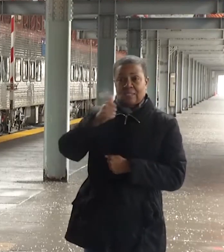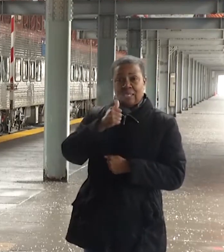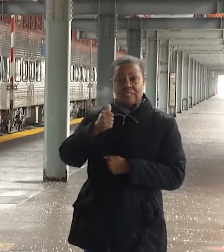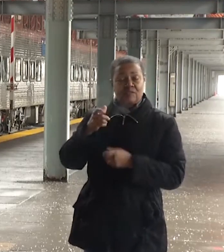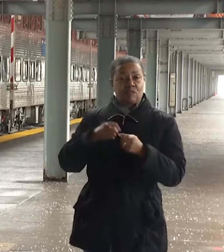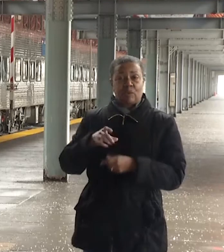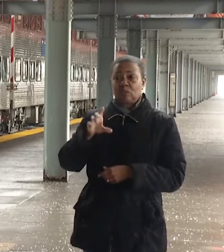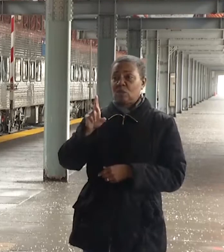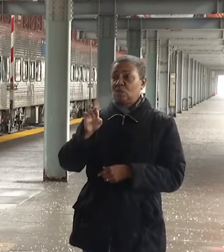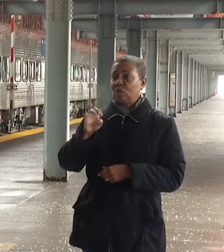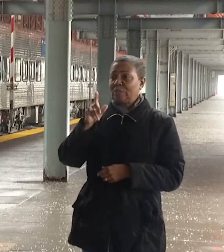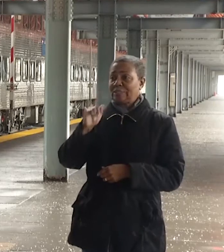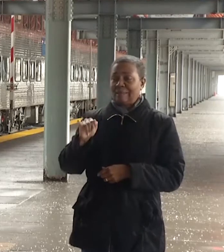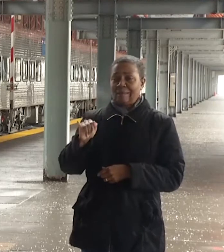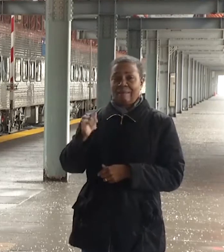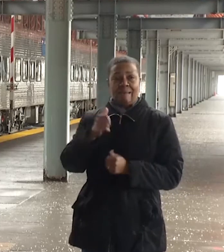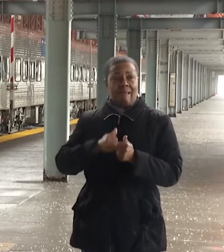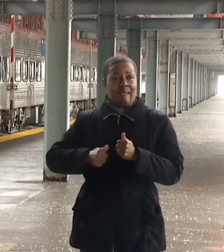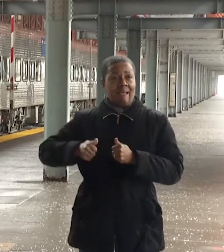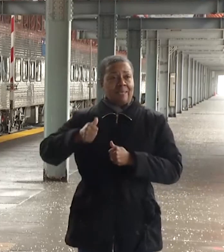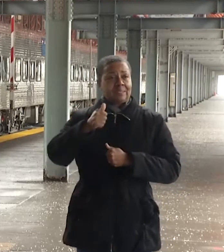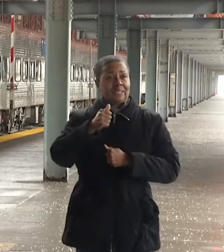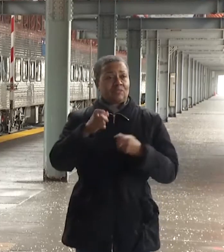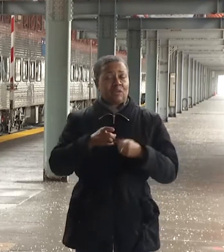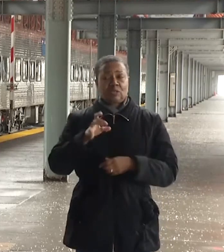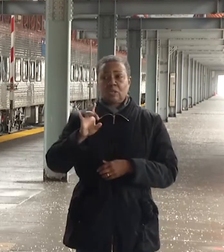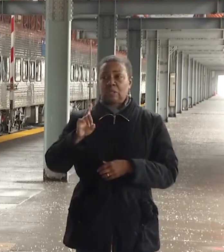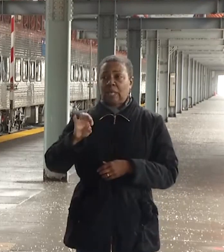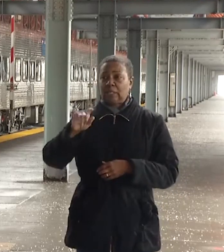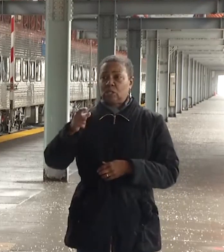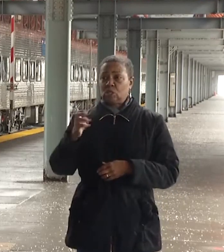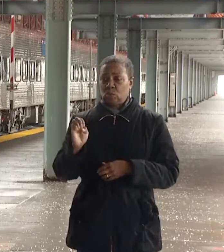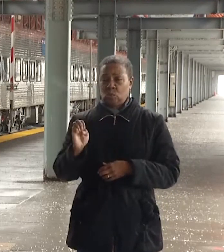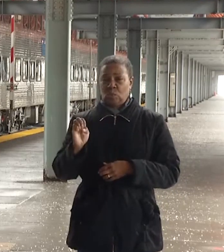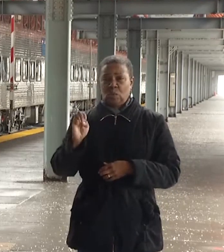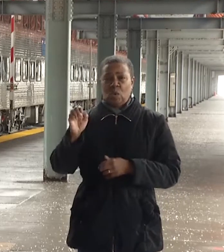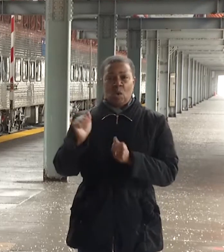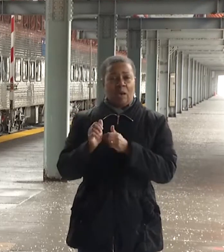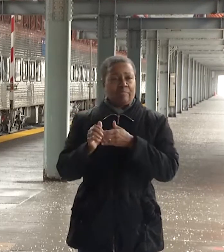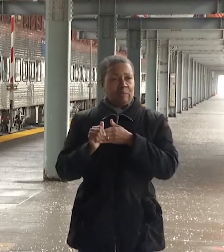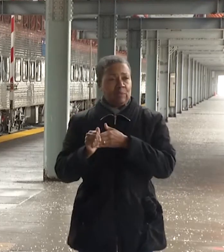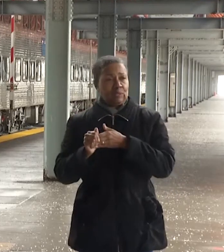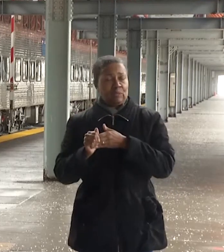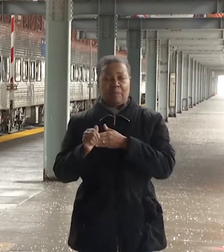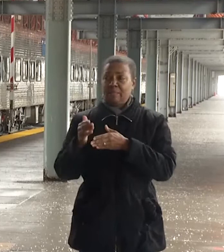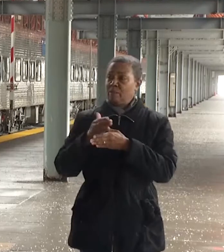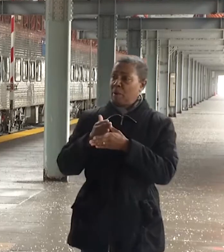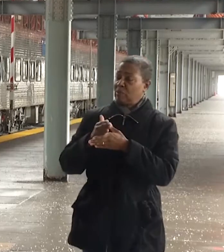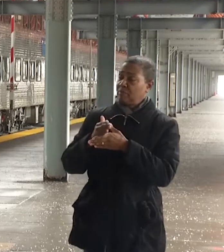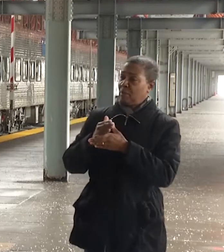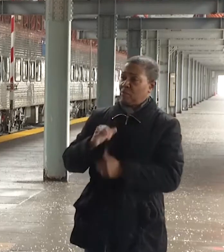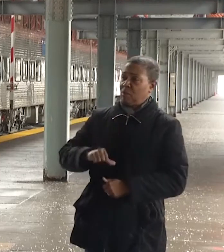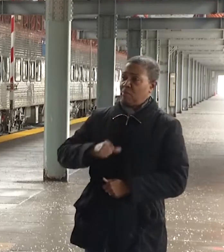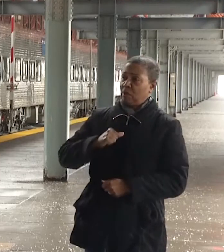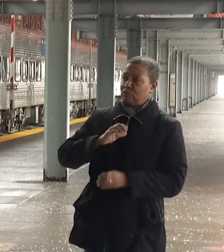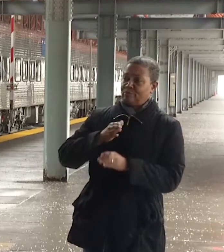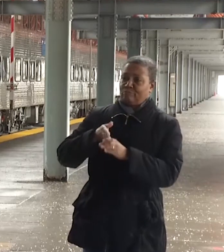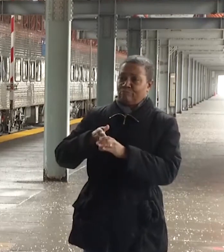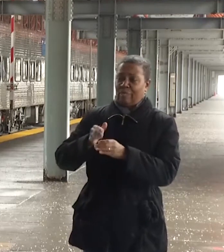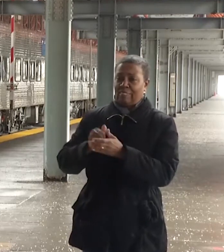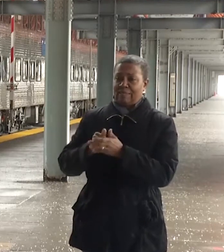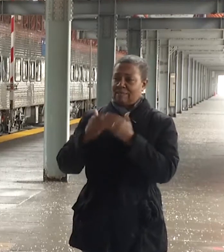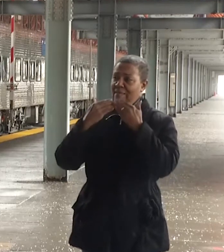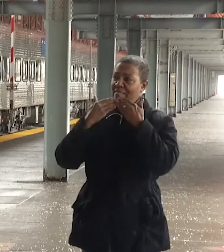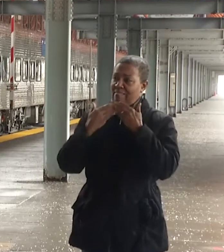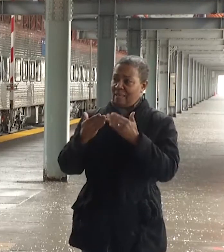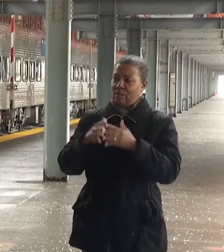Dewinsky, Executive Director Donahue on their leadership and partnership, and we are proud to be a part of this. Thank